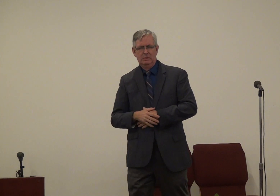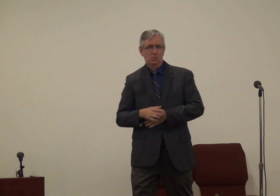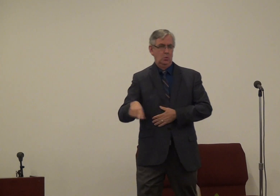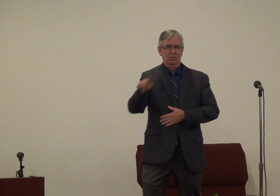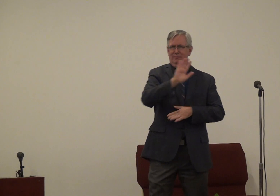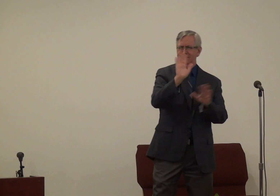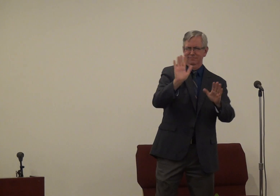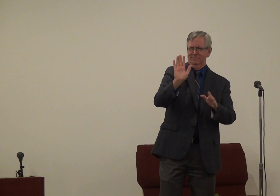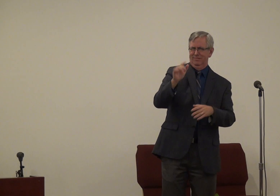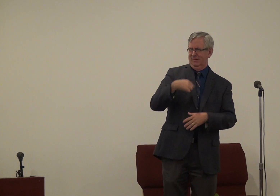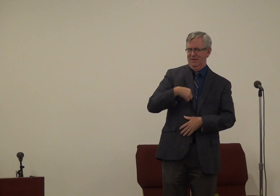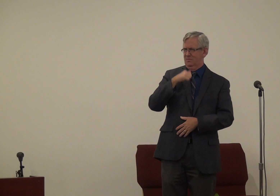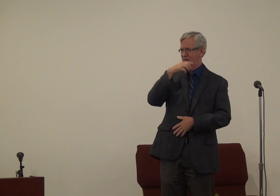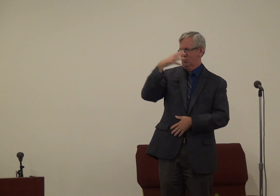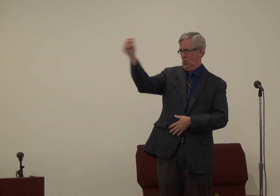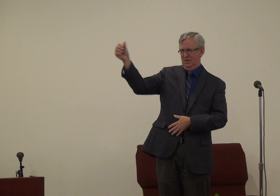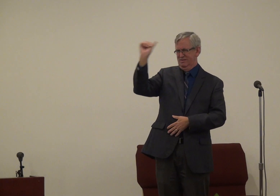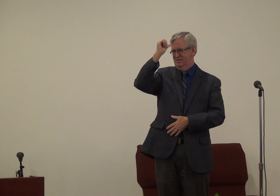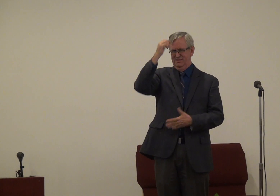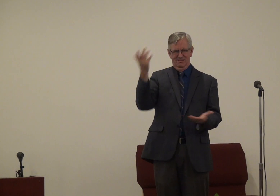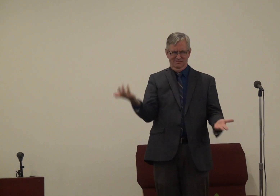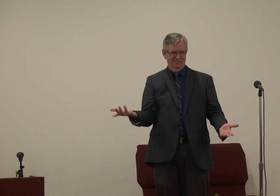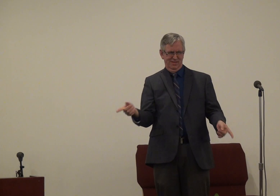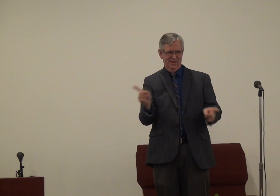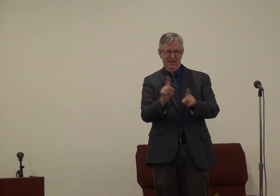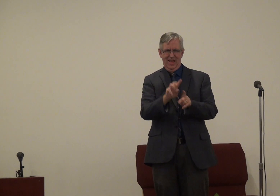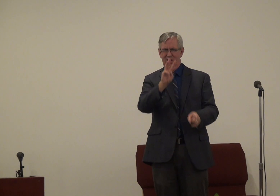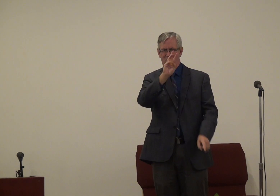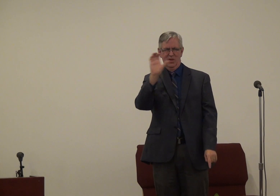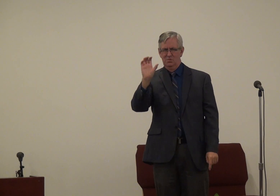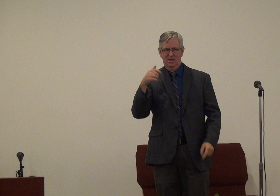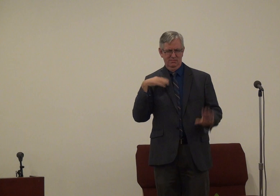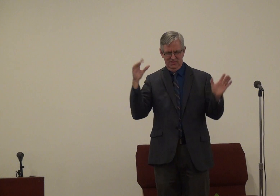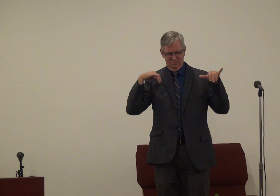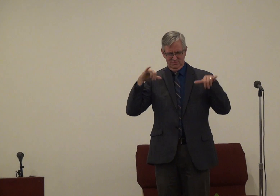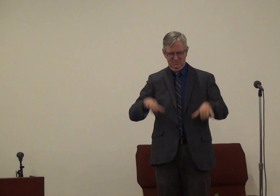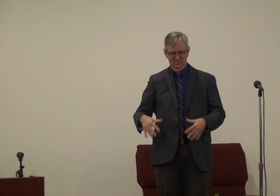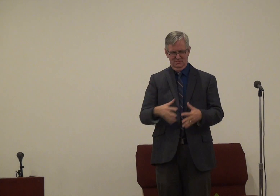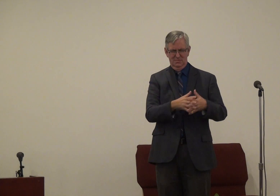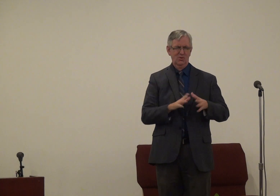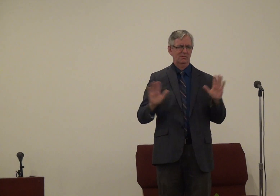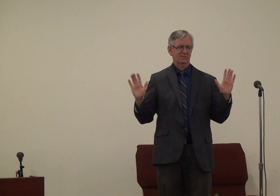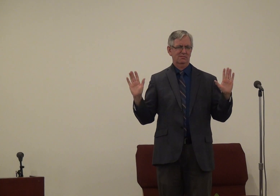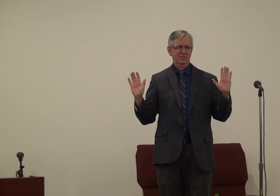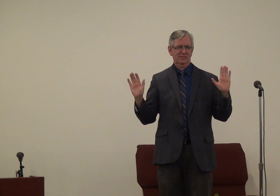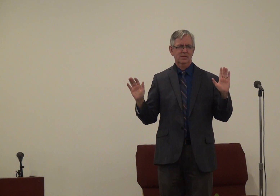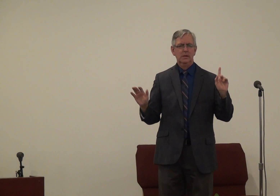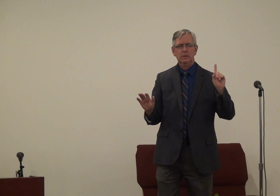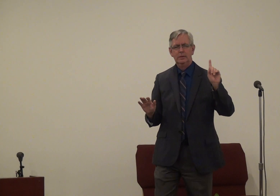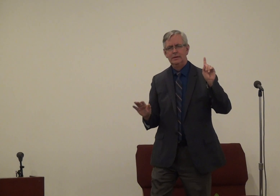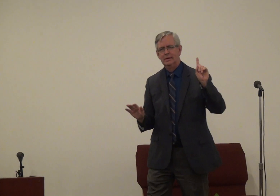not a missionary. I'm not going to go to India like William Carey did. I'm going to be right here in America.